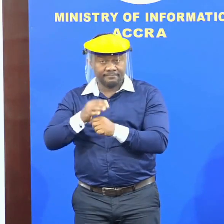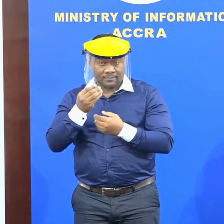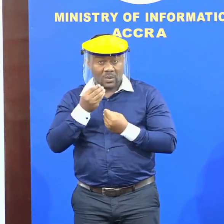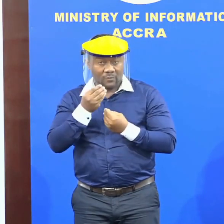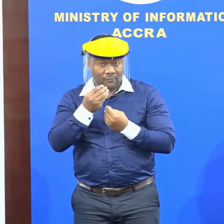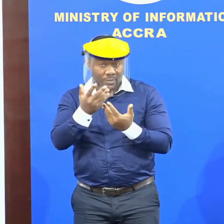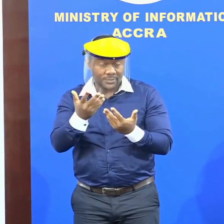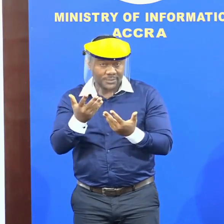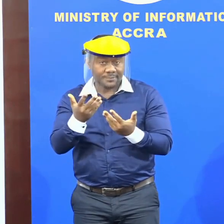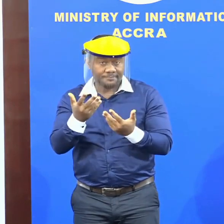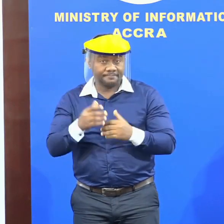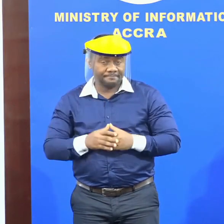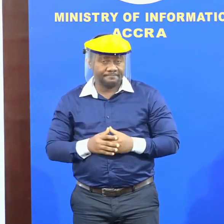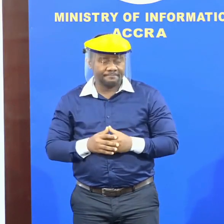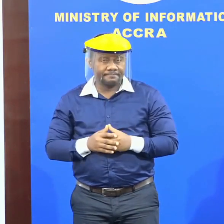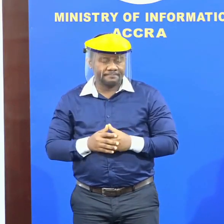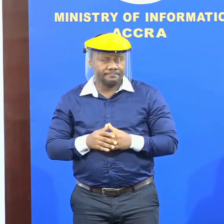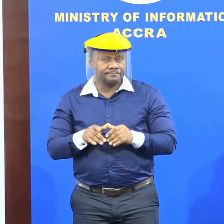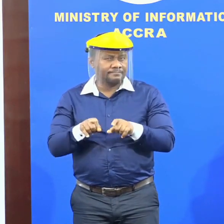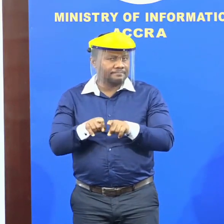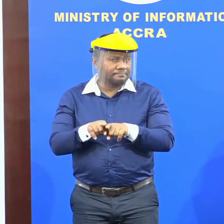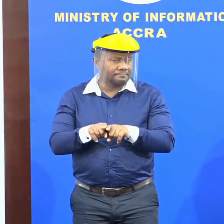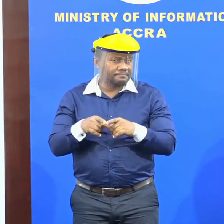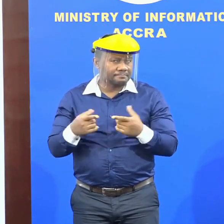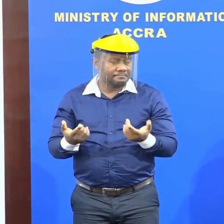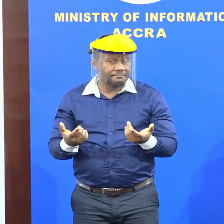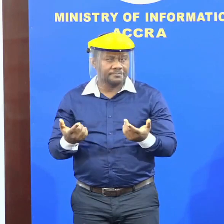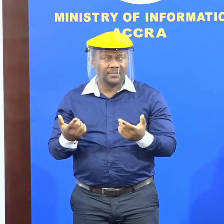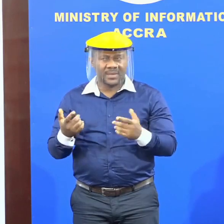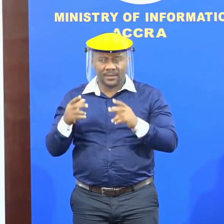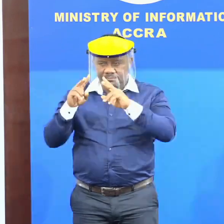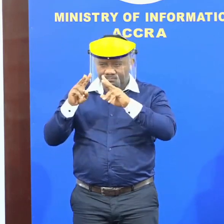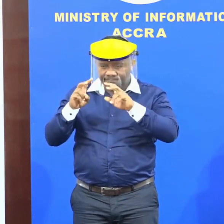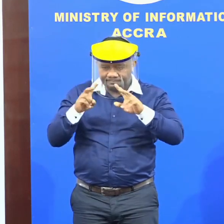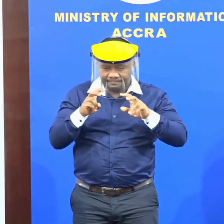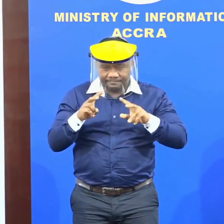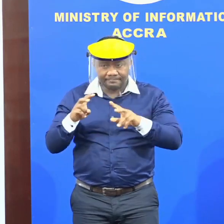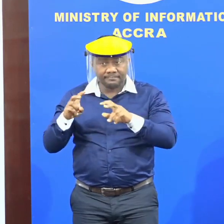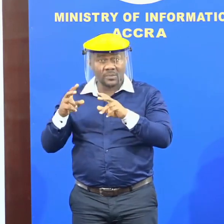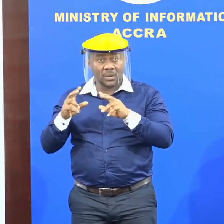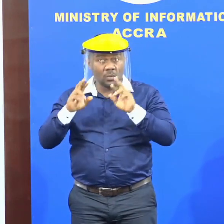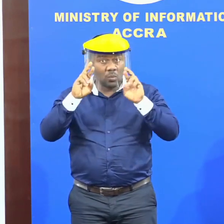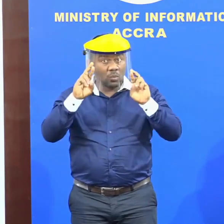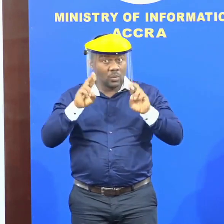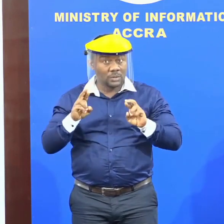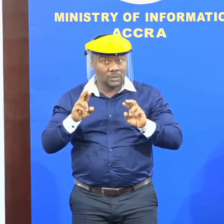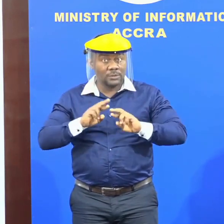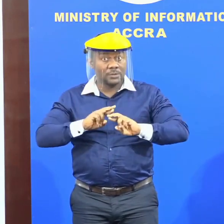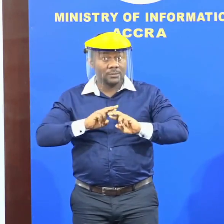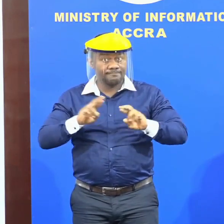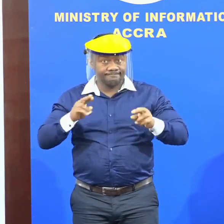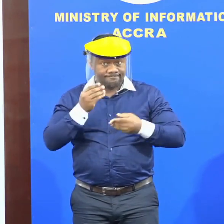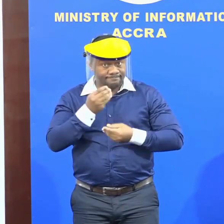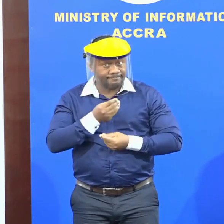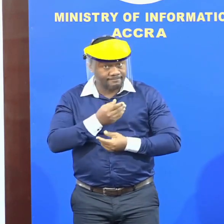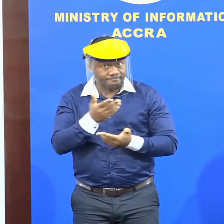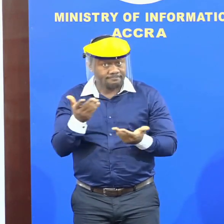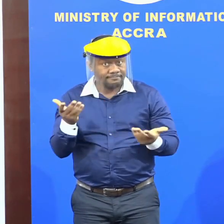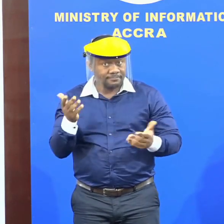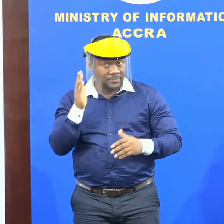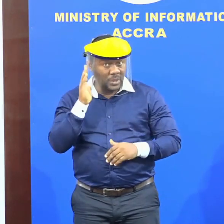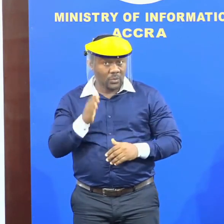and some of the latest results from surveys that are being conducted by the Ghana Health Service and the guidance notes that they would like to share